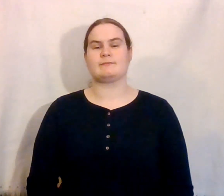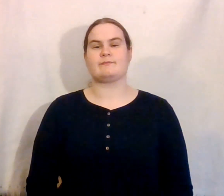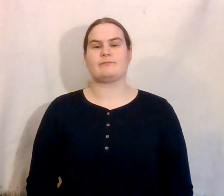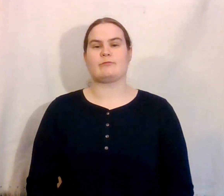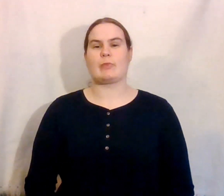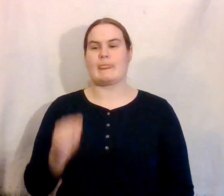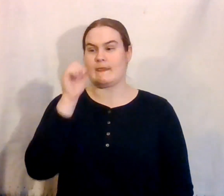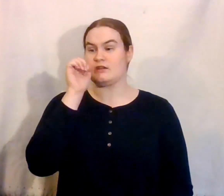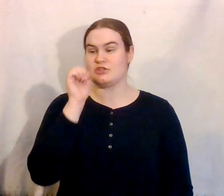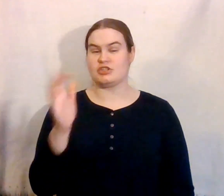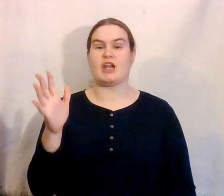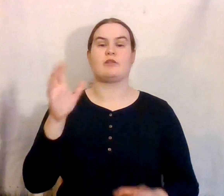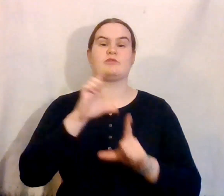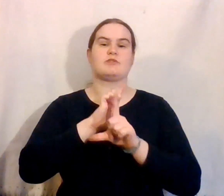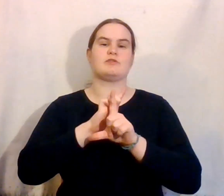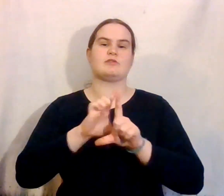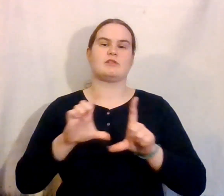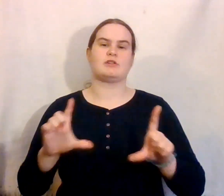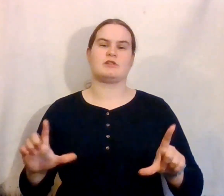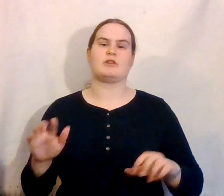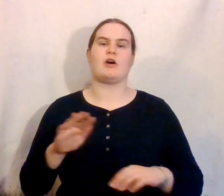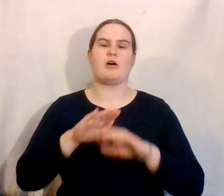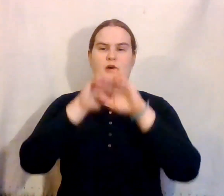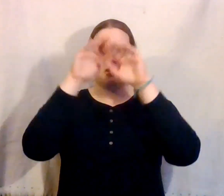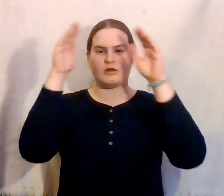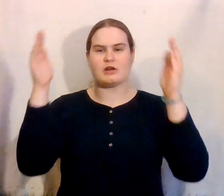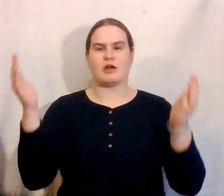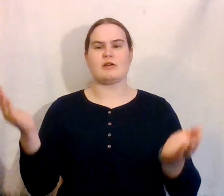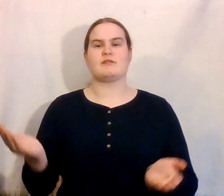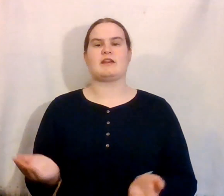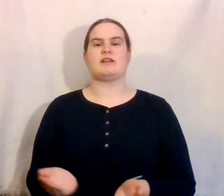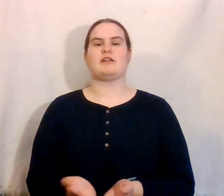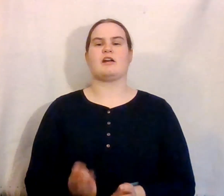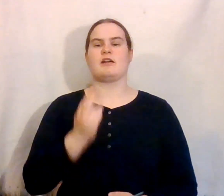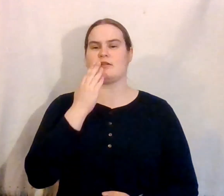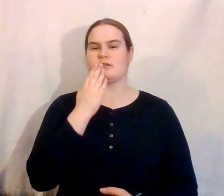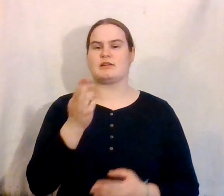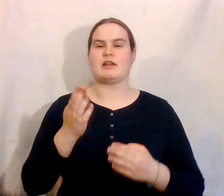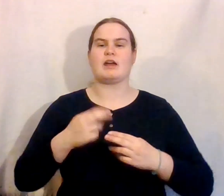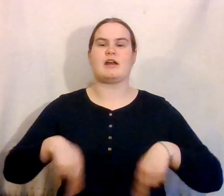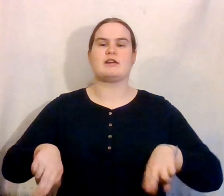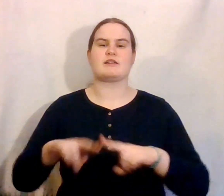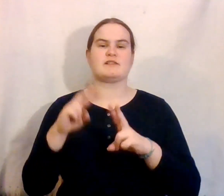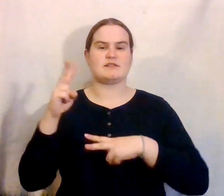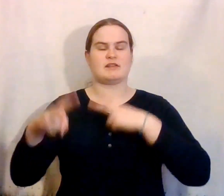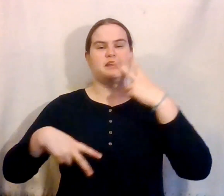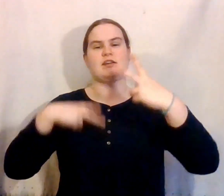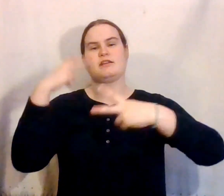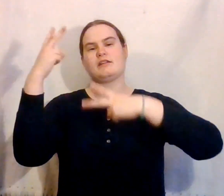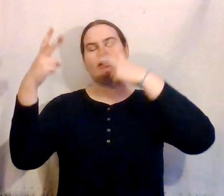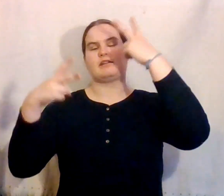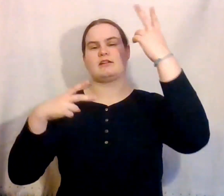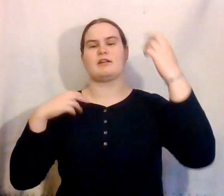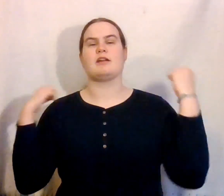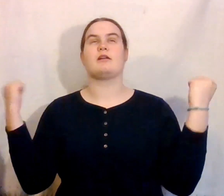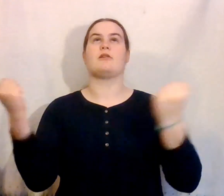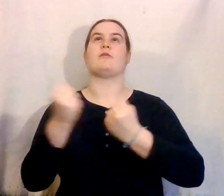you Shout to the Lord all the Earth let us seeing